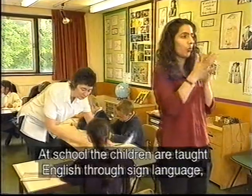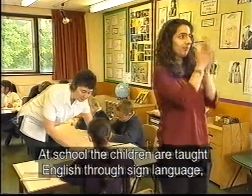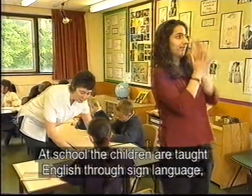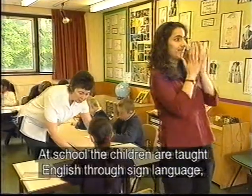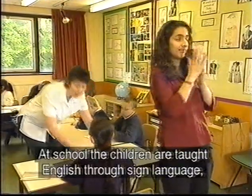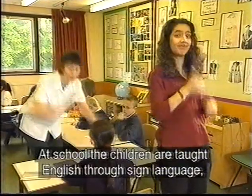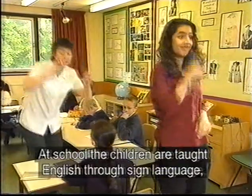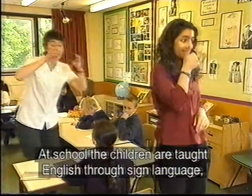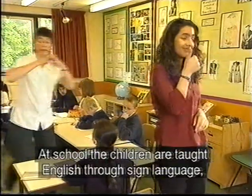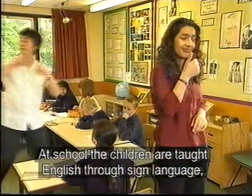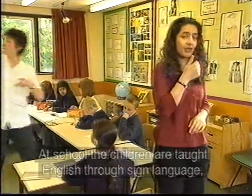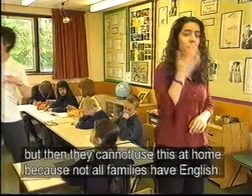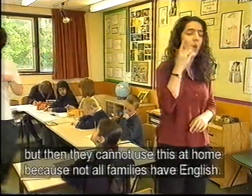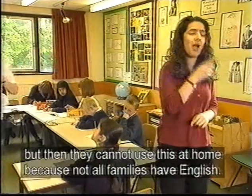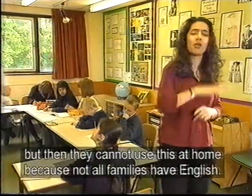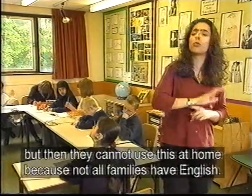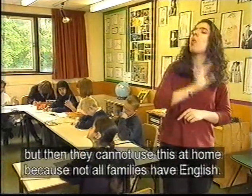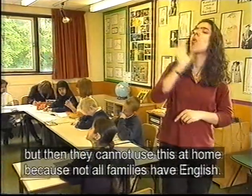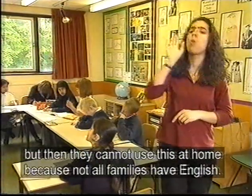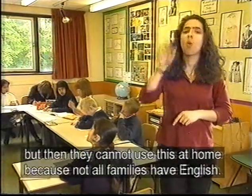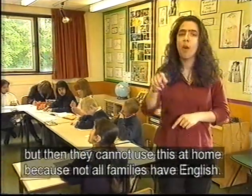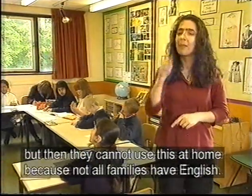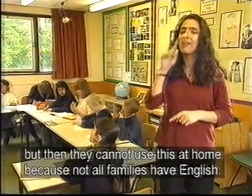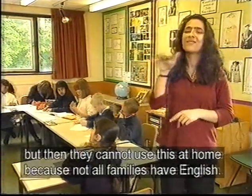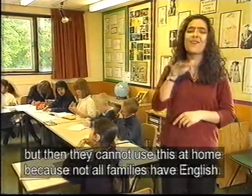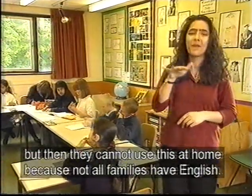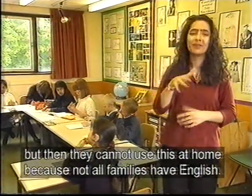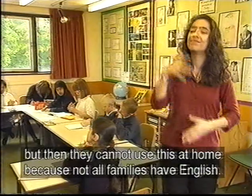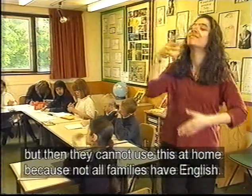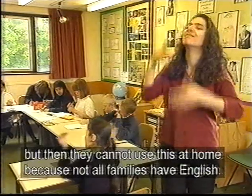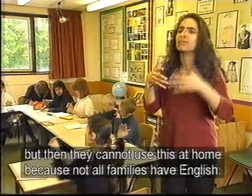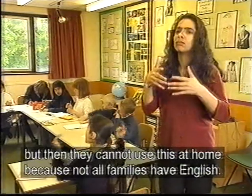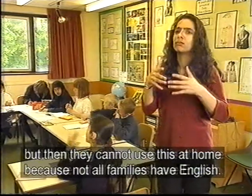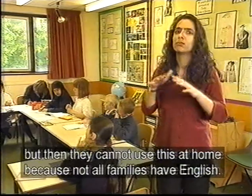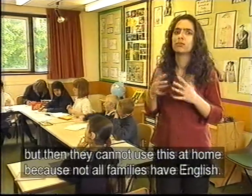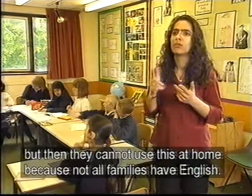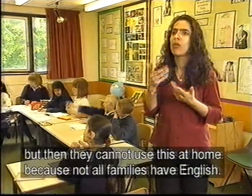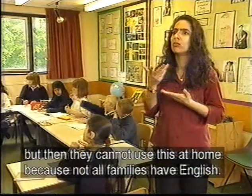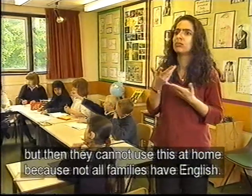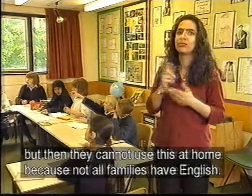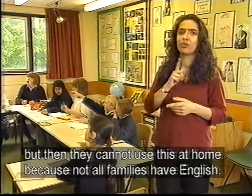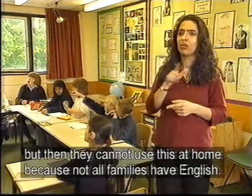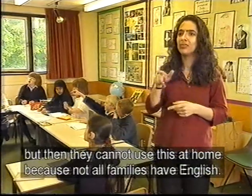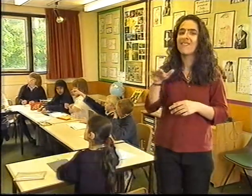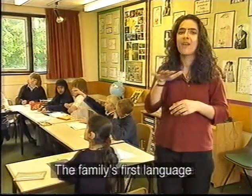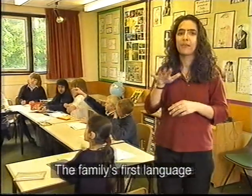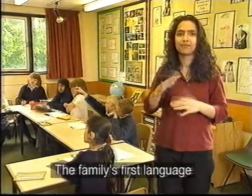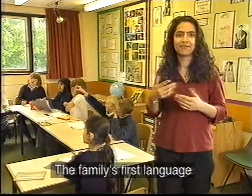fine, but then they cannot use this at home because not all families have English. The family's first language is likely to either